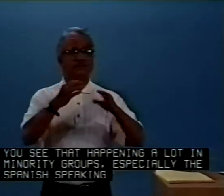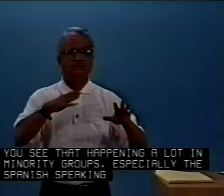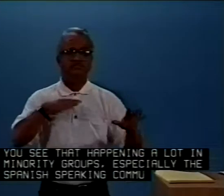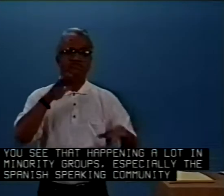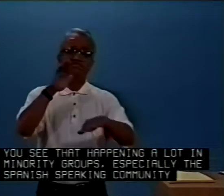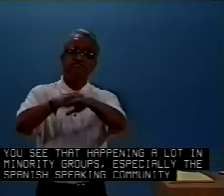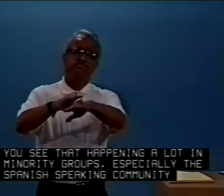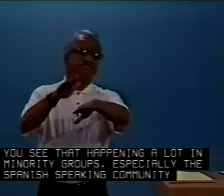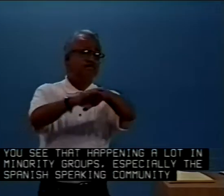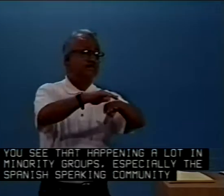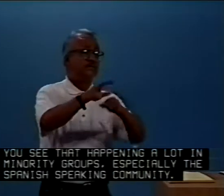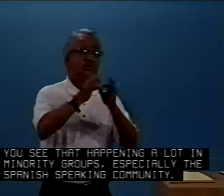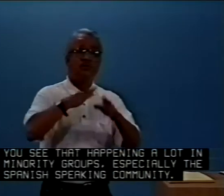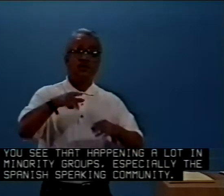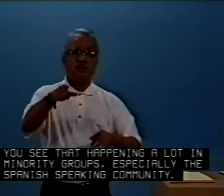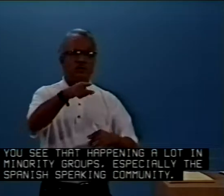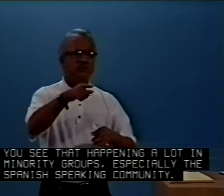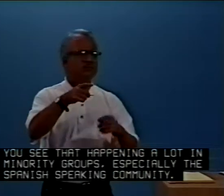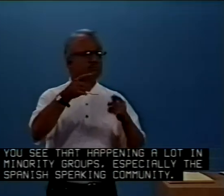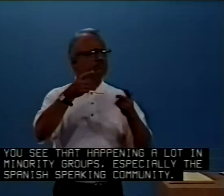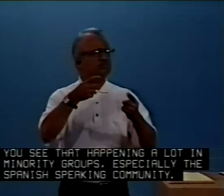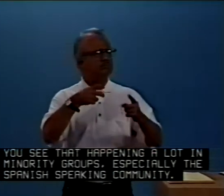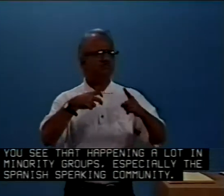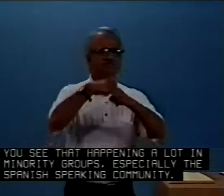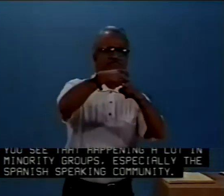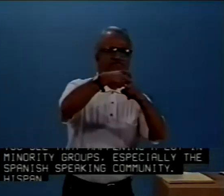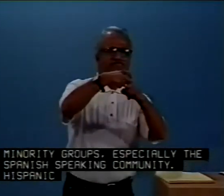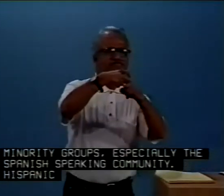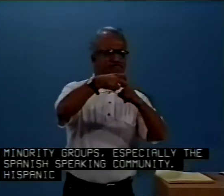Hispanic organizations, I would advise interpreters to